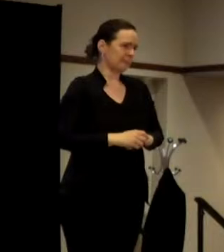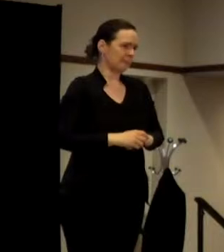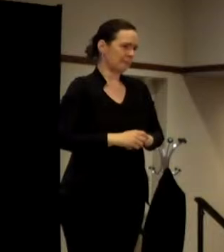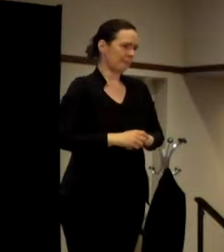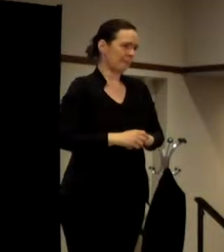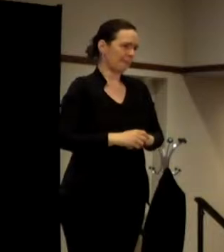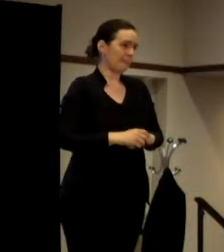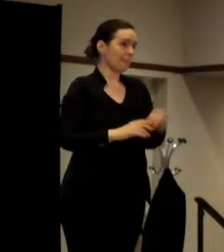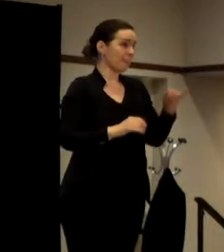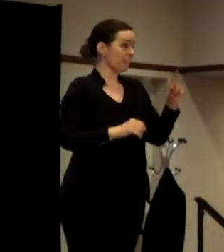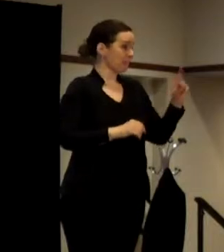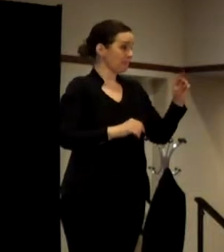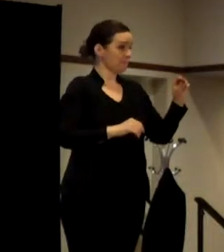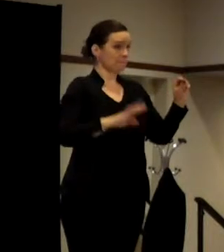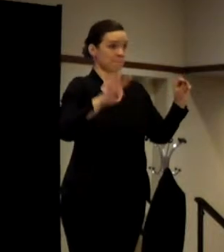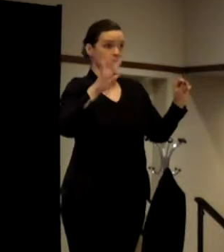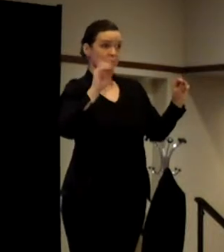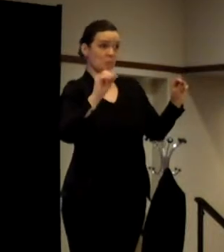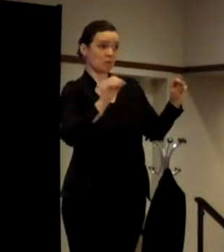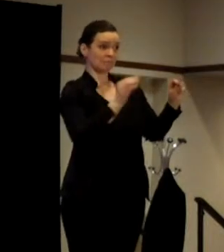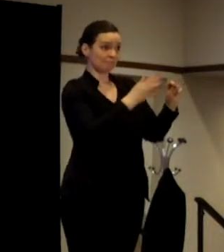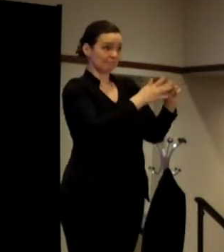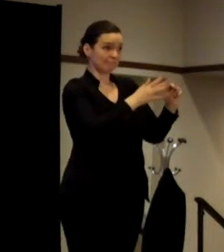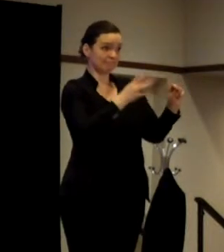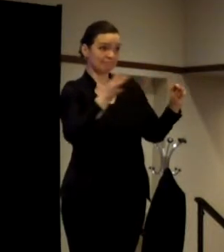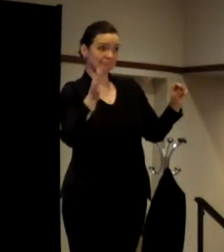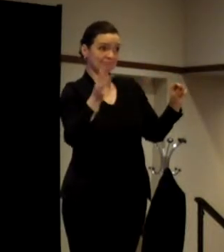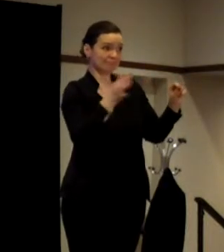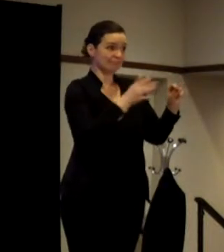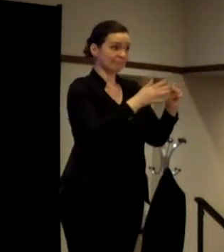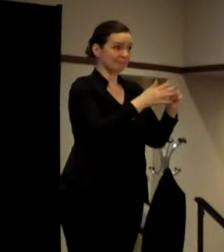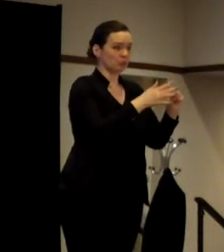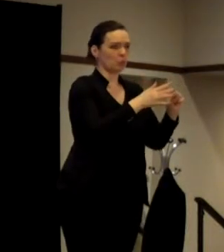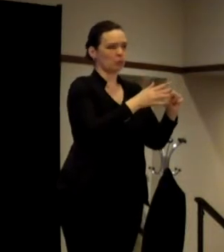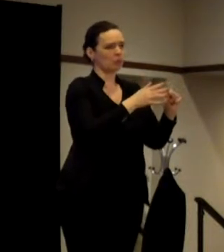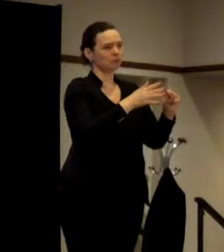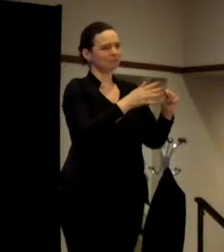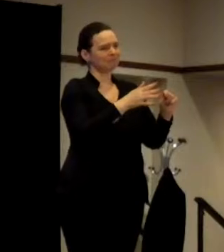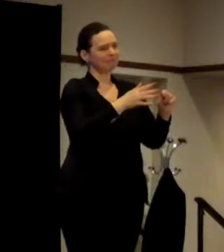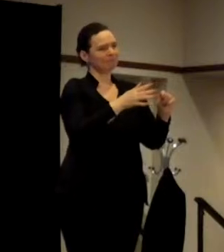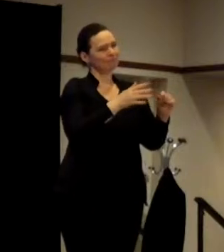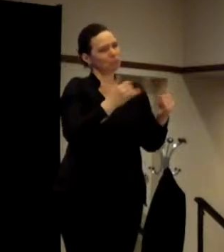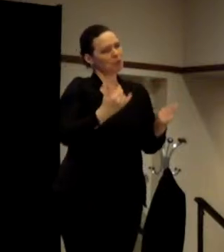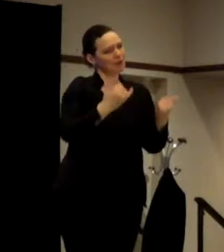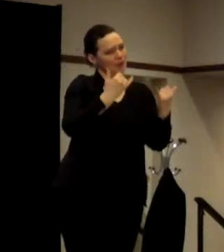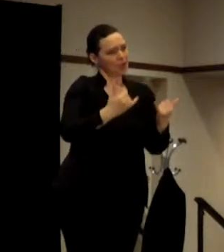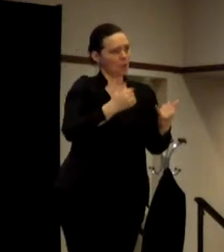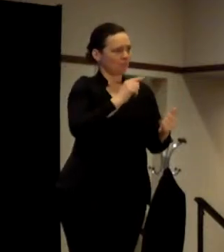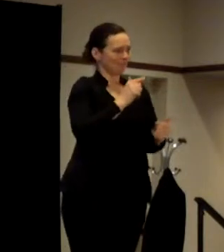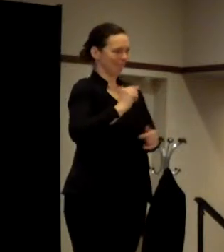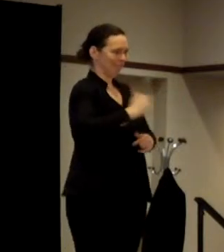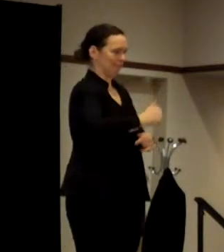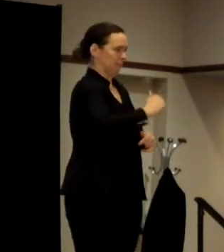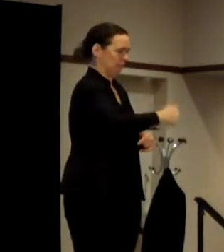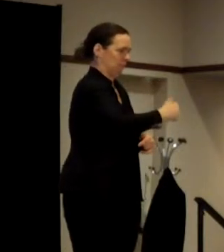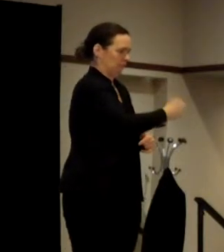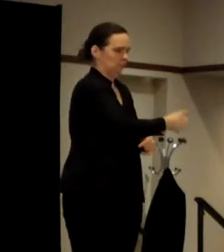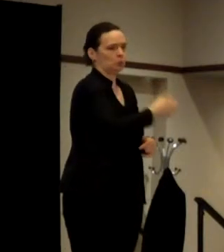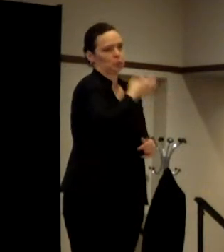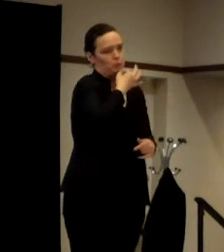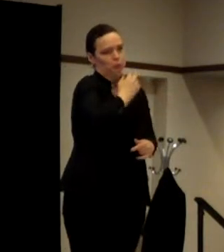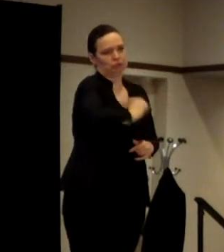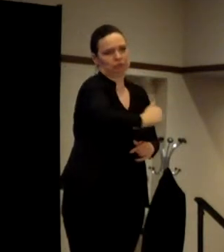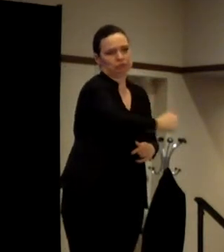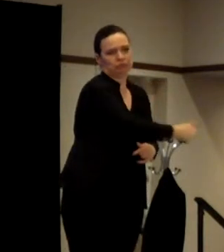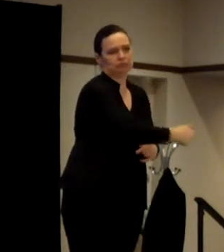turn into hospitalizations as much, so they'll probably be waiting in line for a while. But that's essentially, we're seeing a